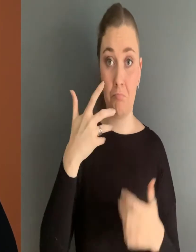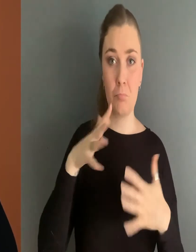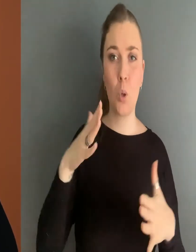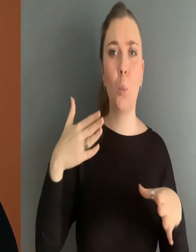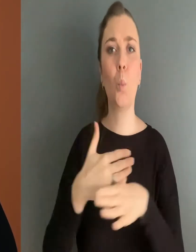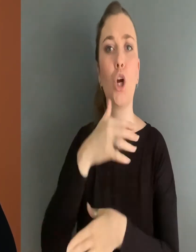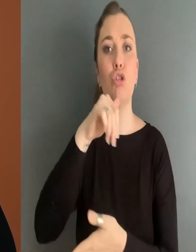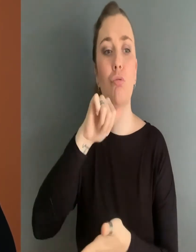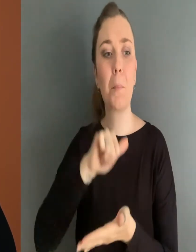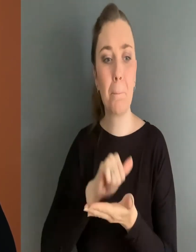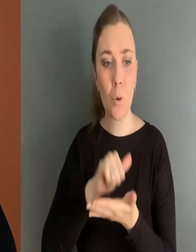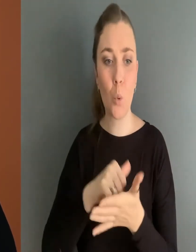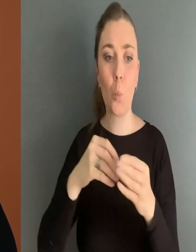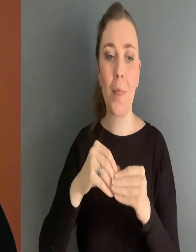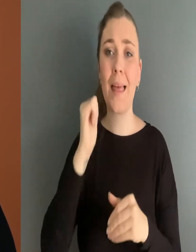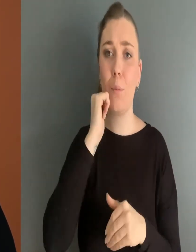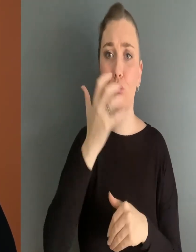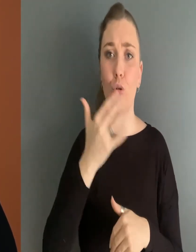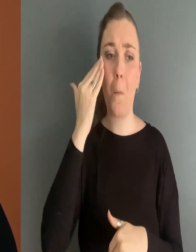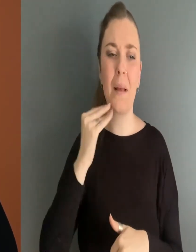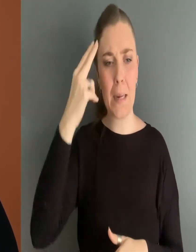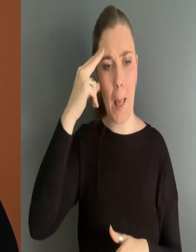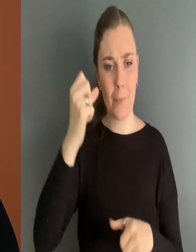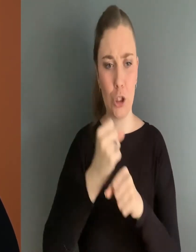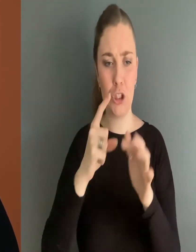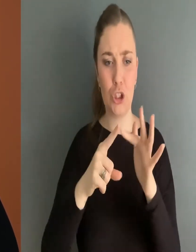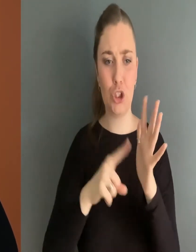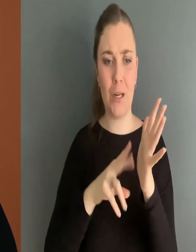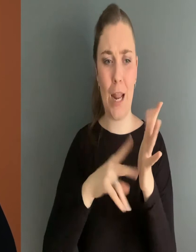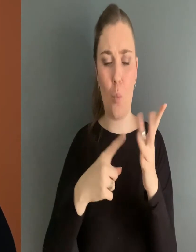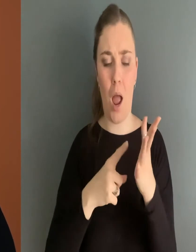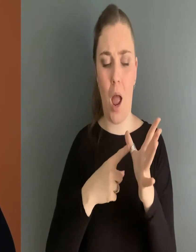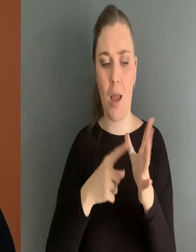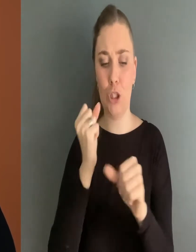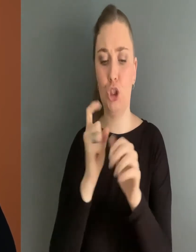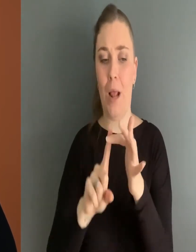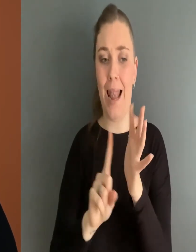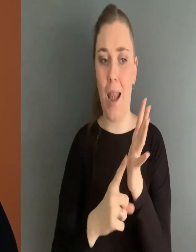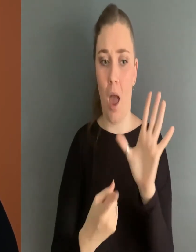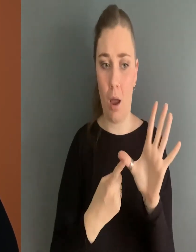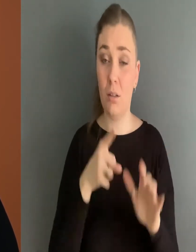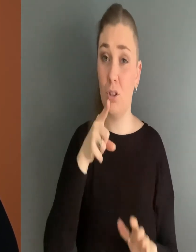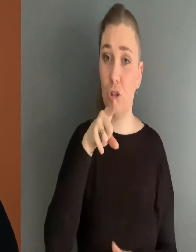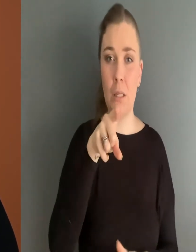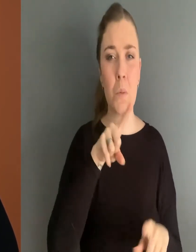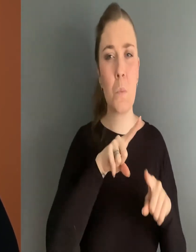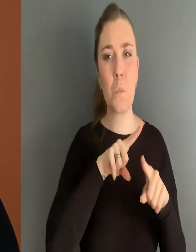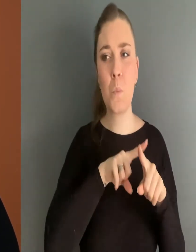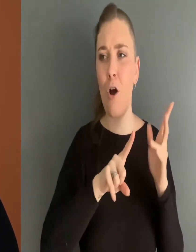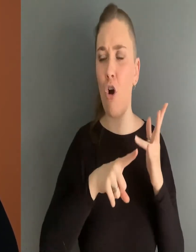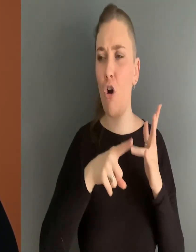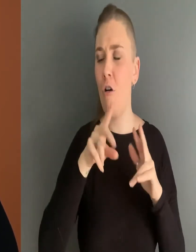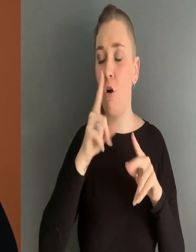a workshop with an Aboriginal woman named Genoa Jella, and she is one of the